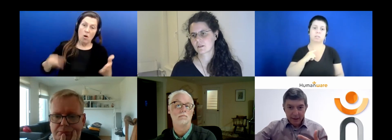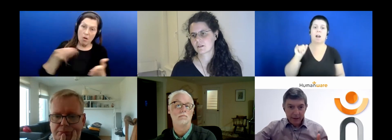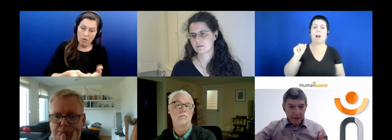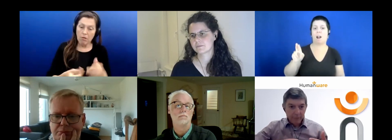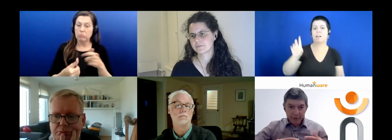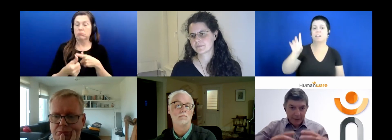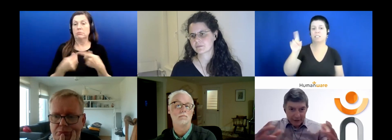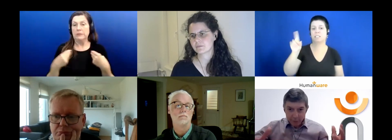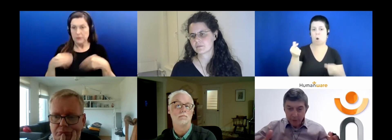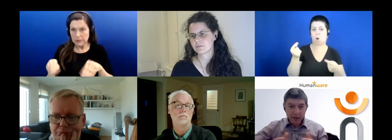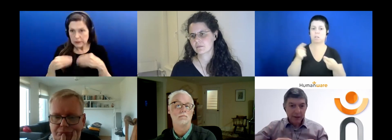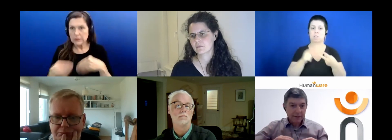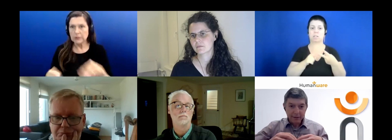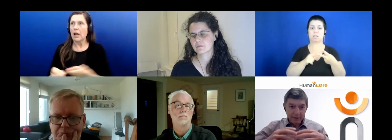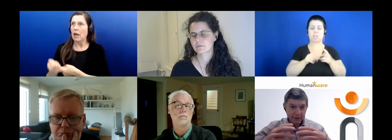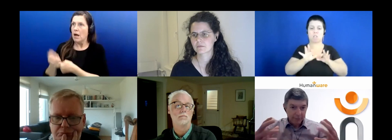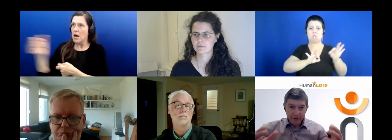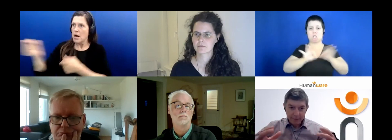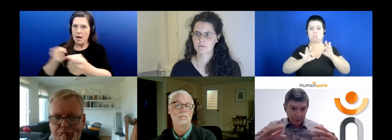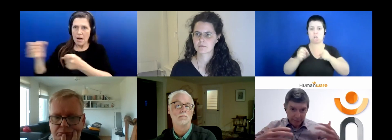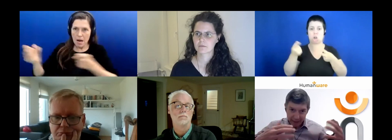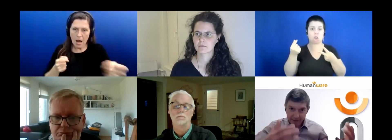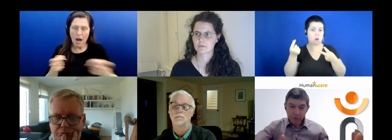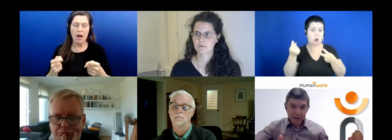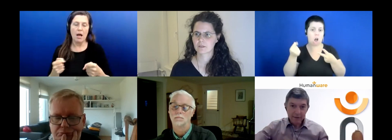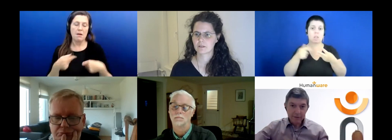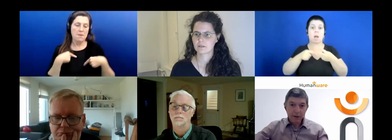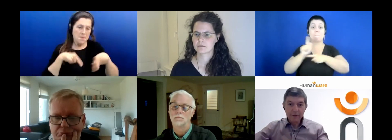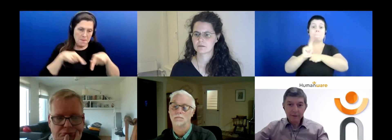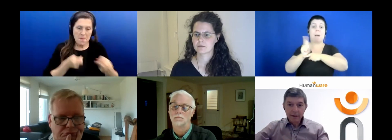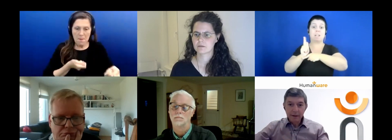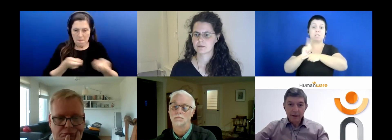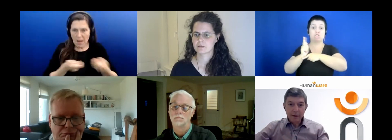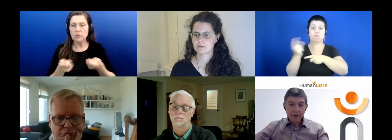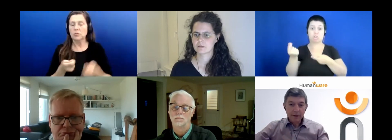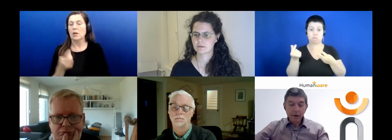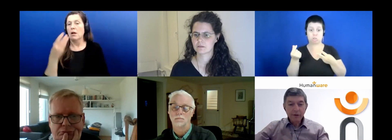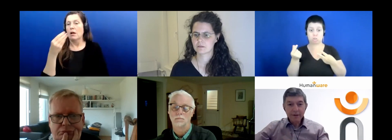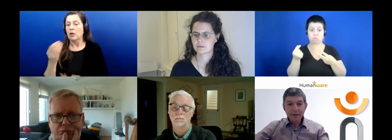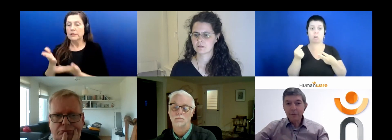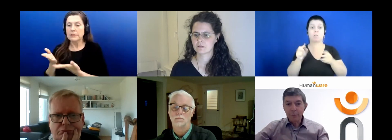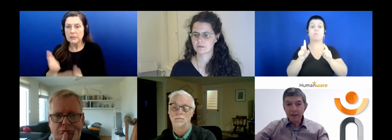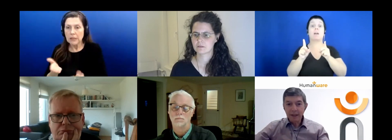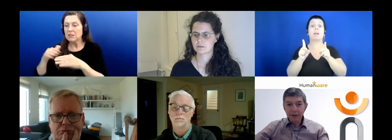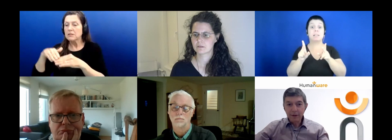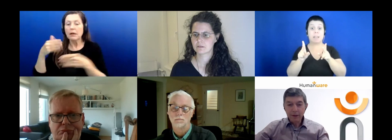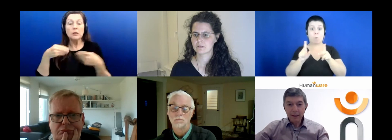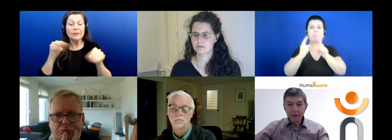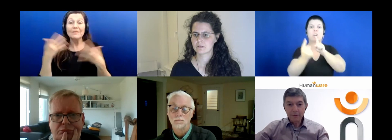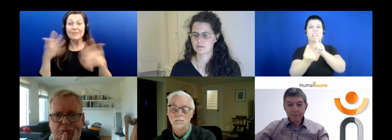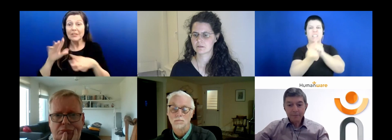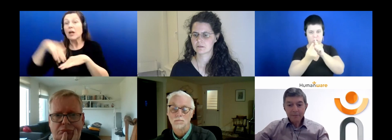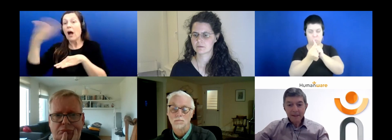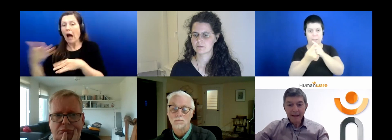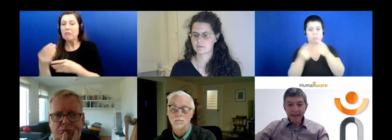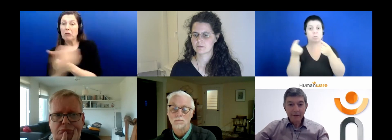the management costs, the after sales costs. All this needs to be taken into